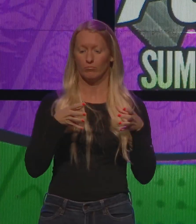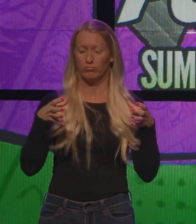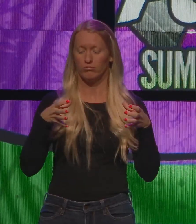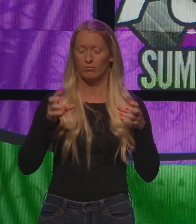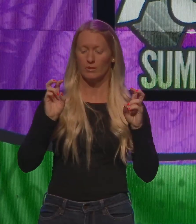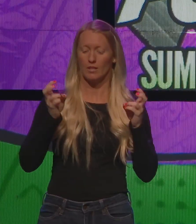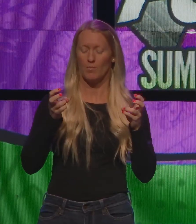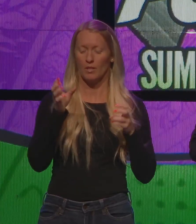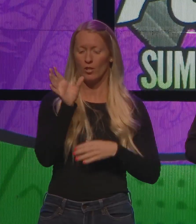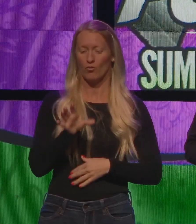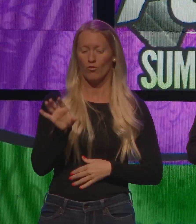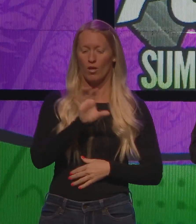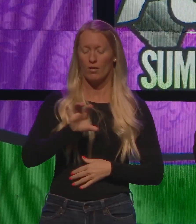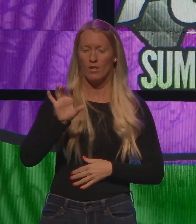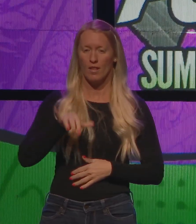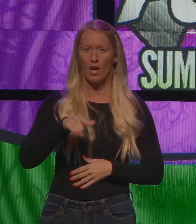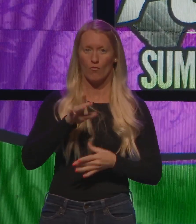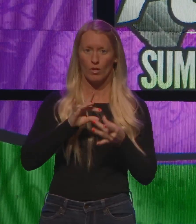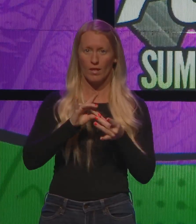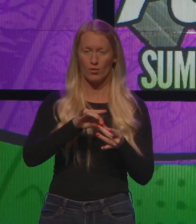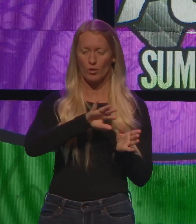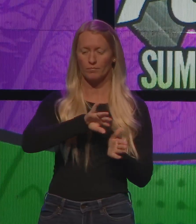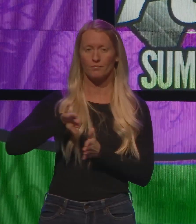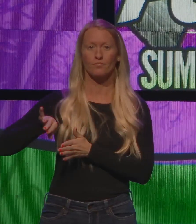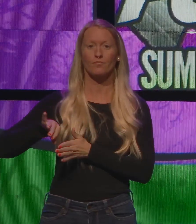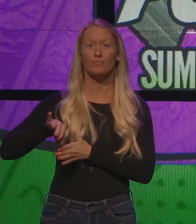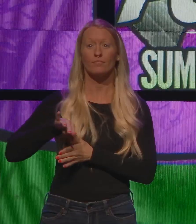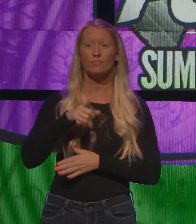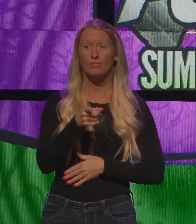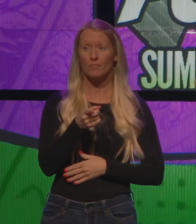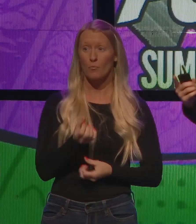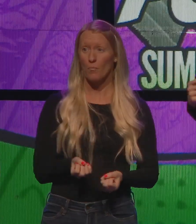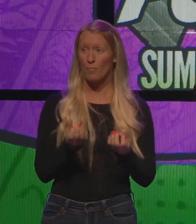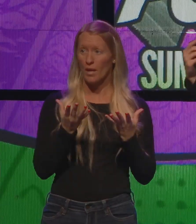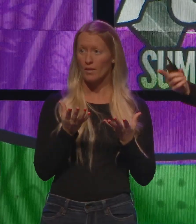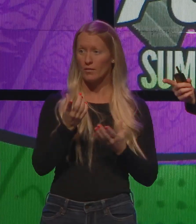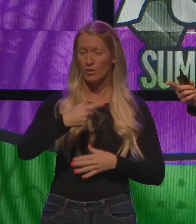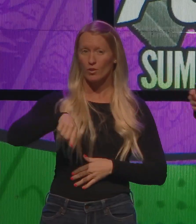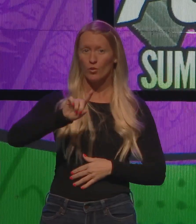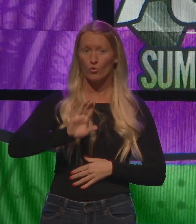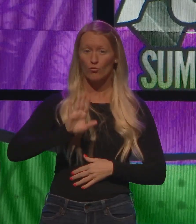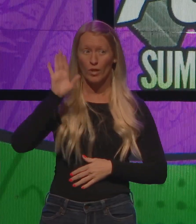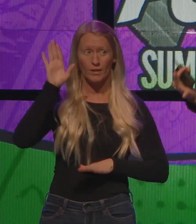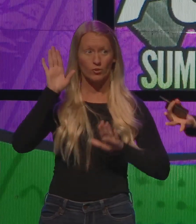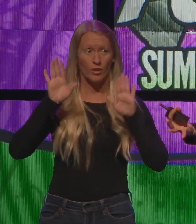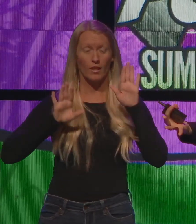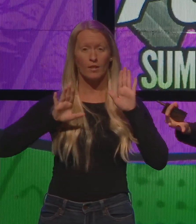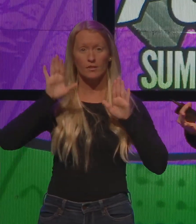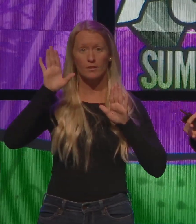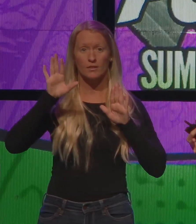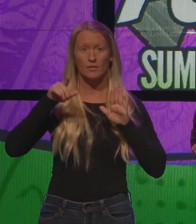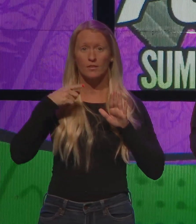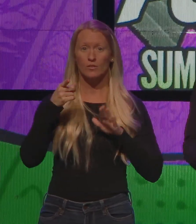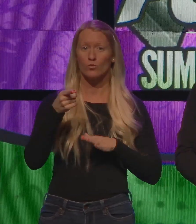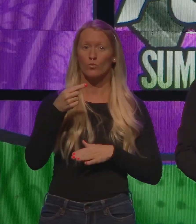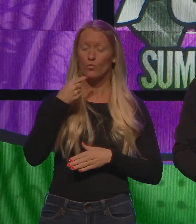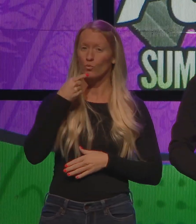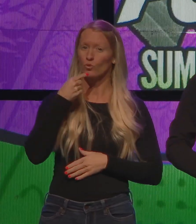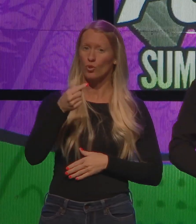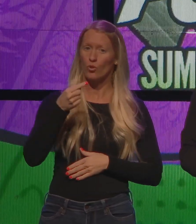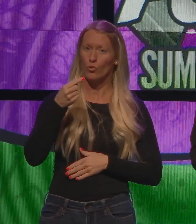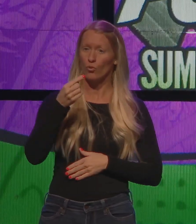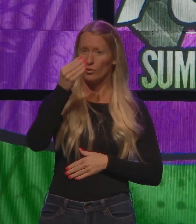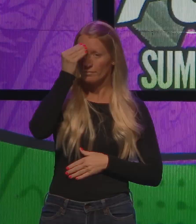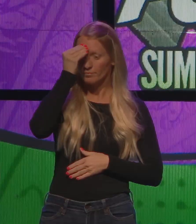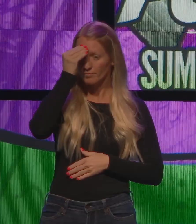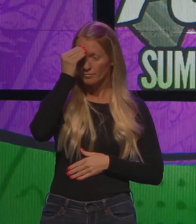and that whole relationship. And many of you raised your hands, right? Many of you were handed or were told, right, that